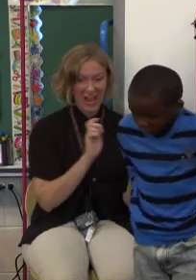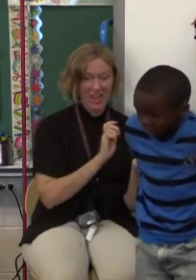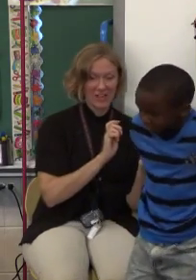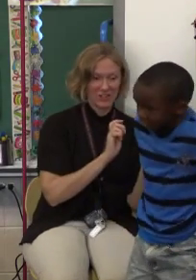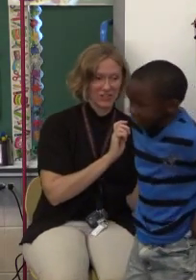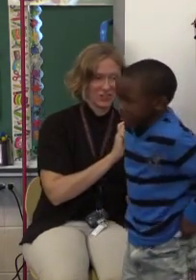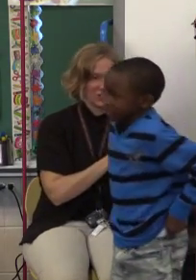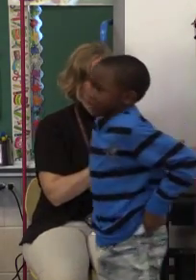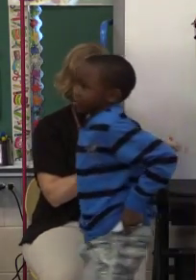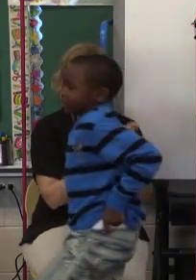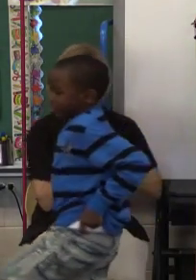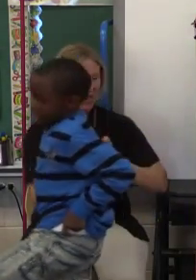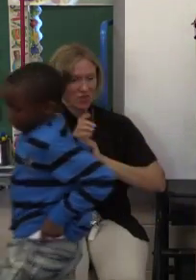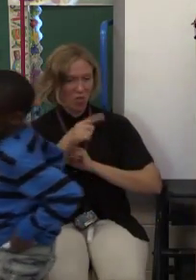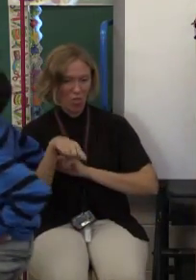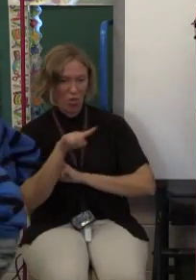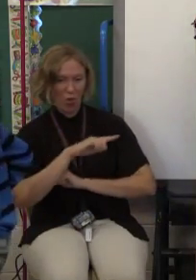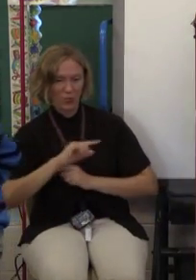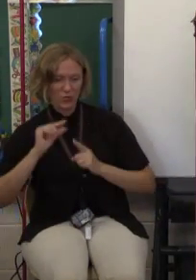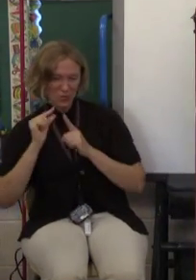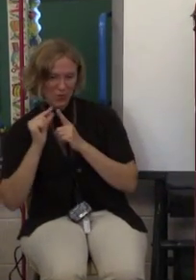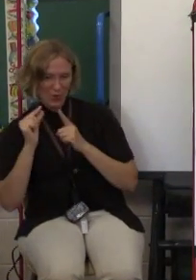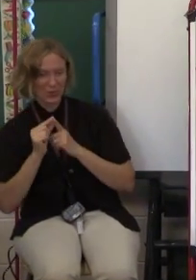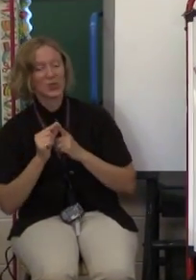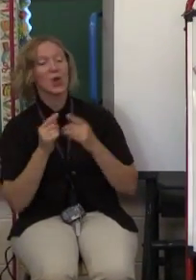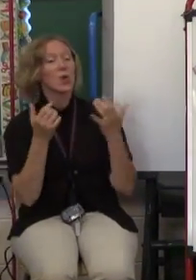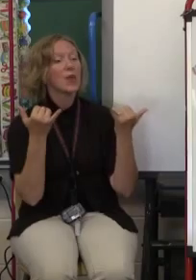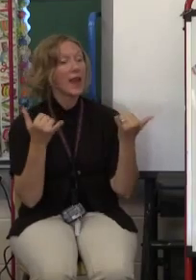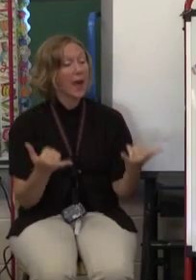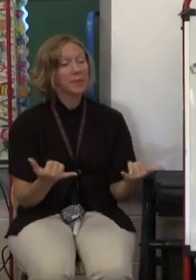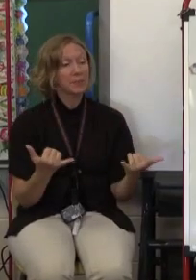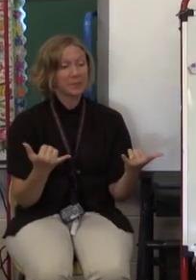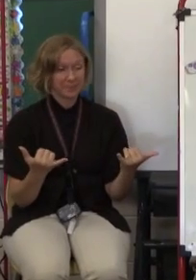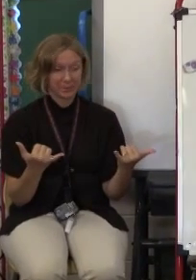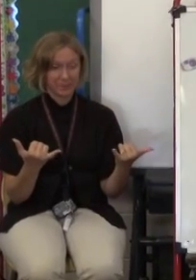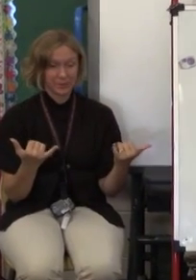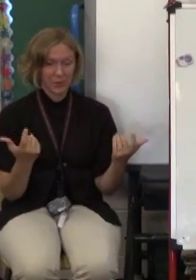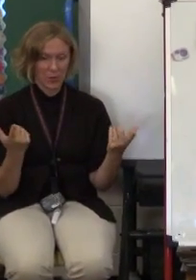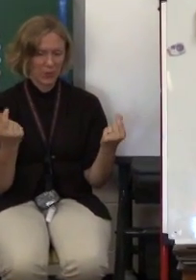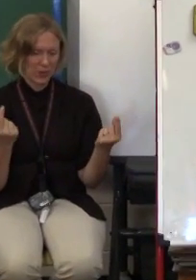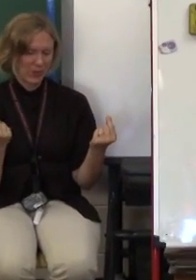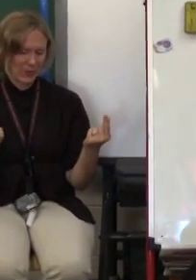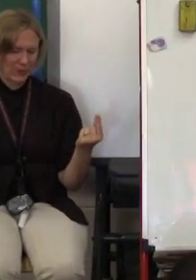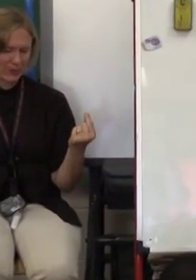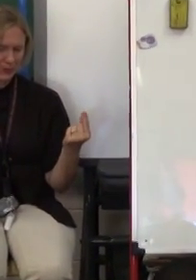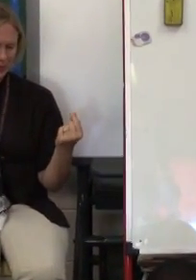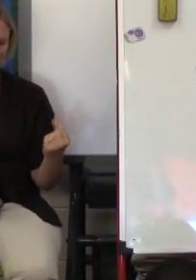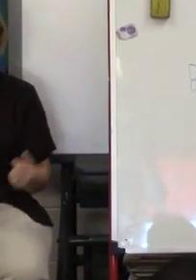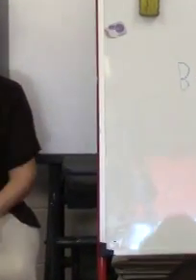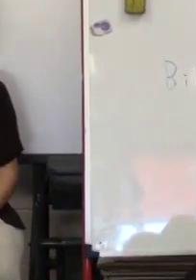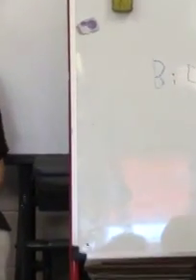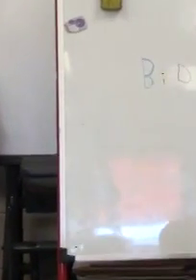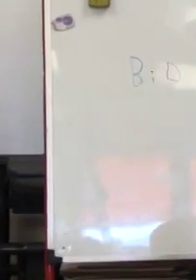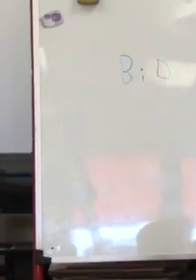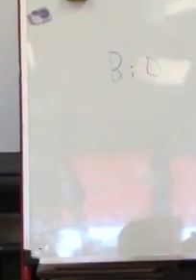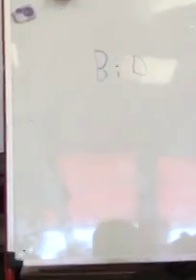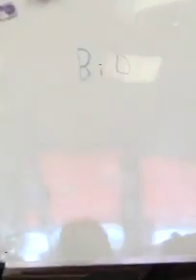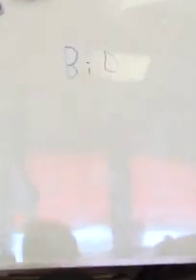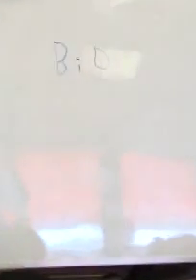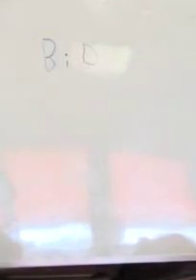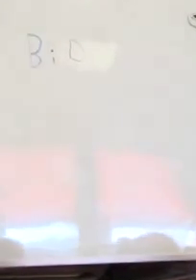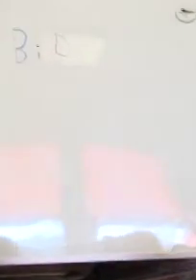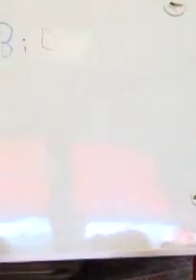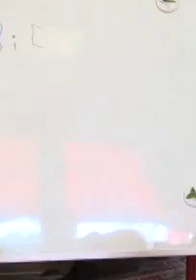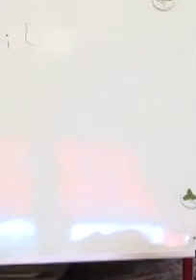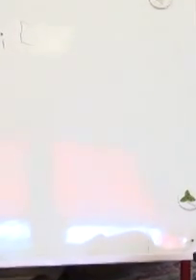chain those words. So after this, what we are going to do now is we are going to get